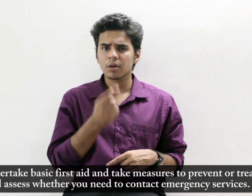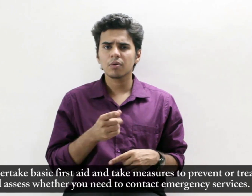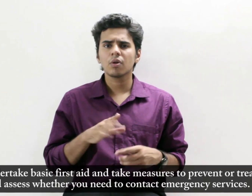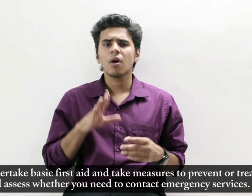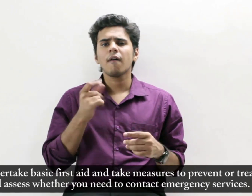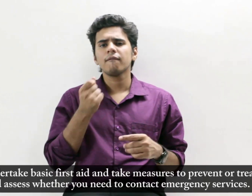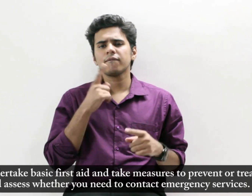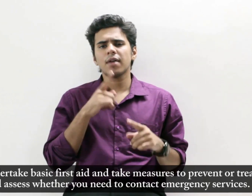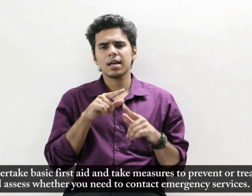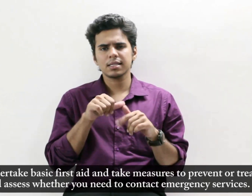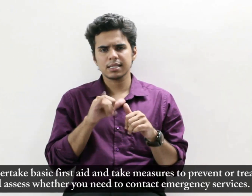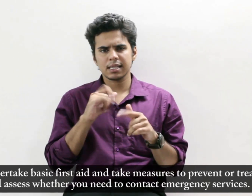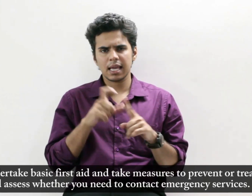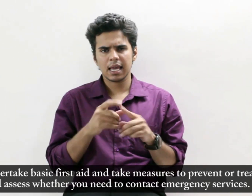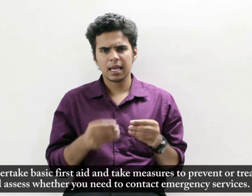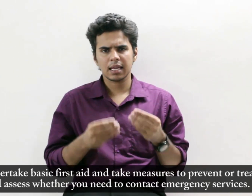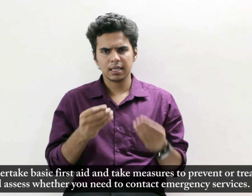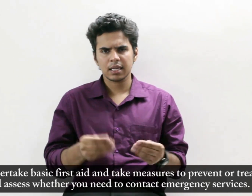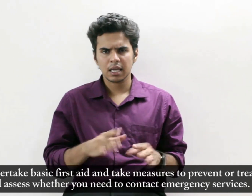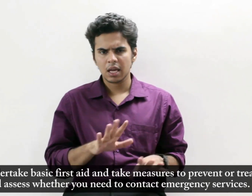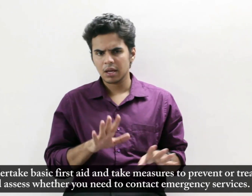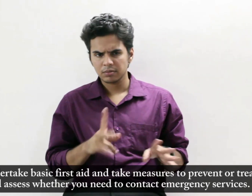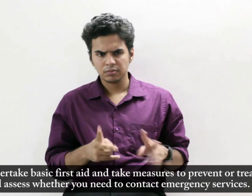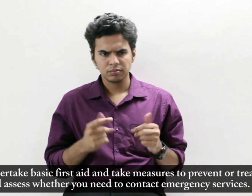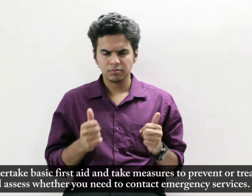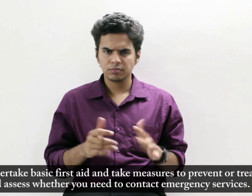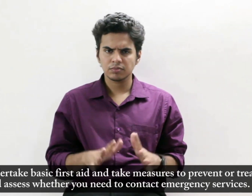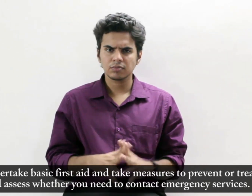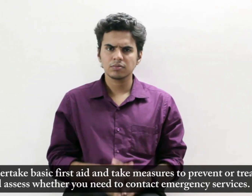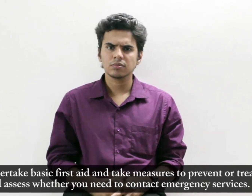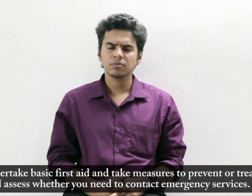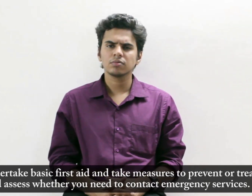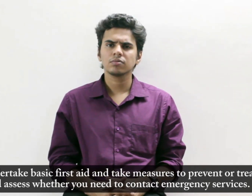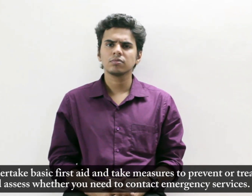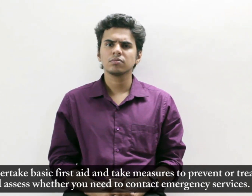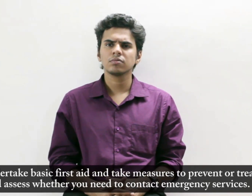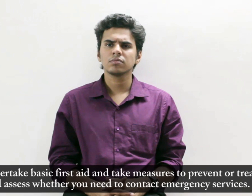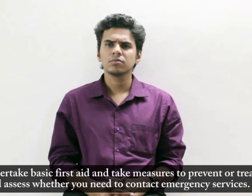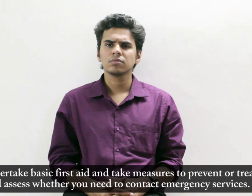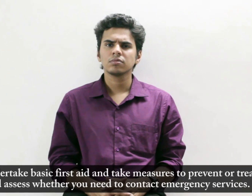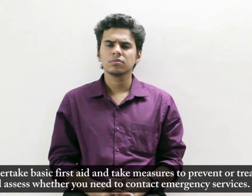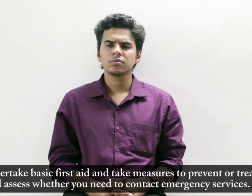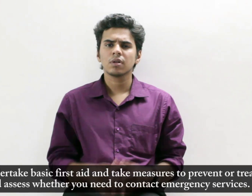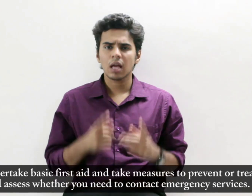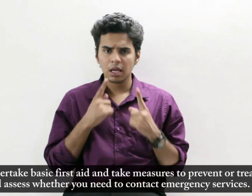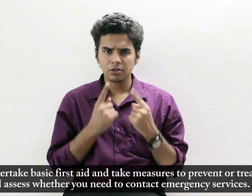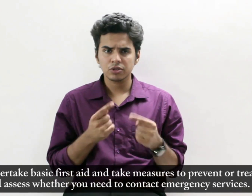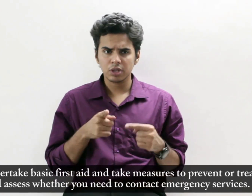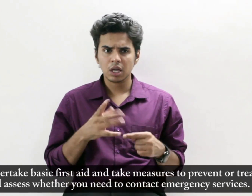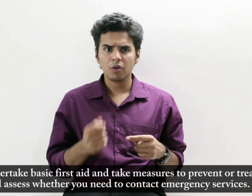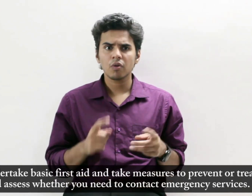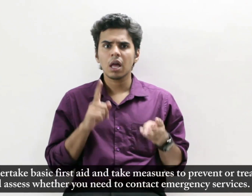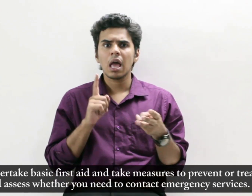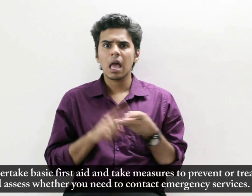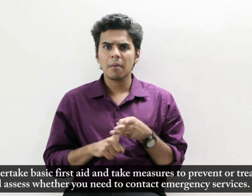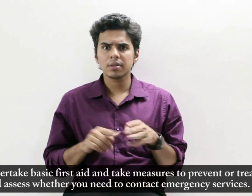Instead, undertake first basic aid and take measures to prevent or treat shock, and assess whether you need to